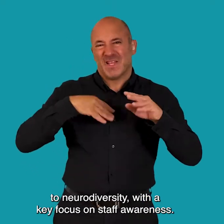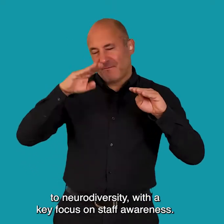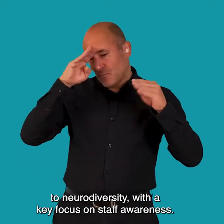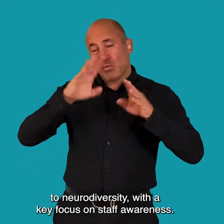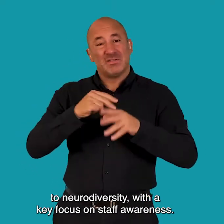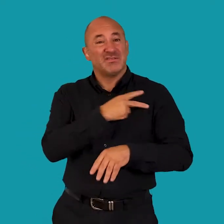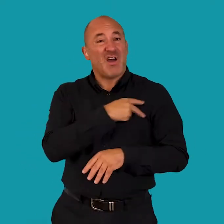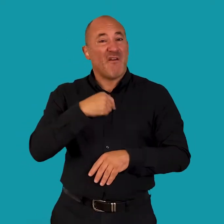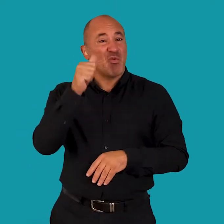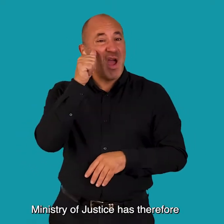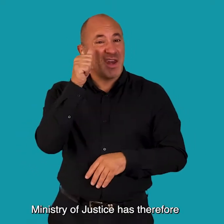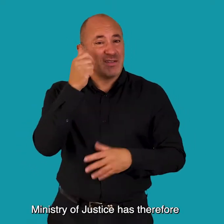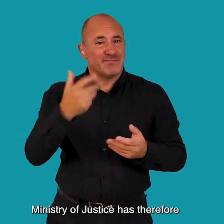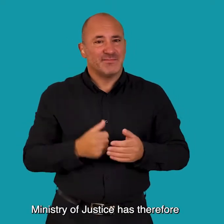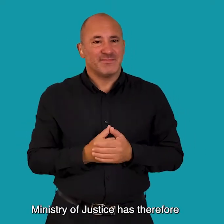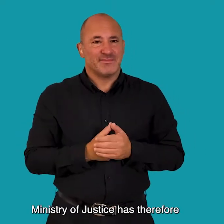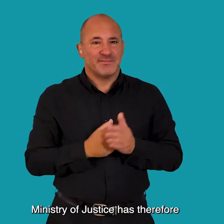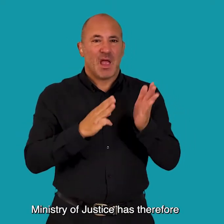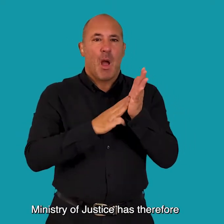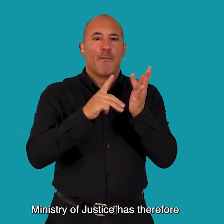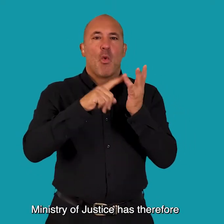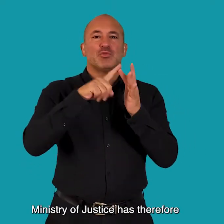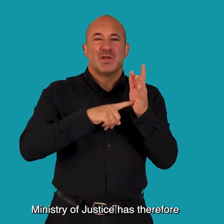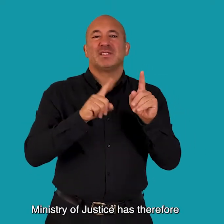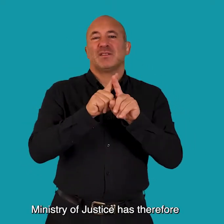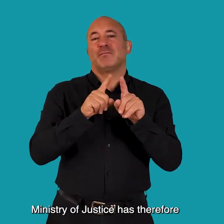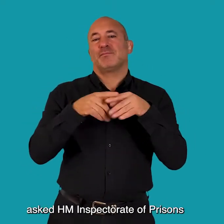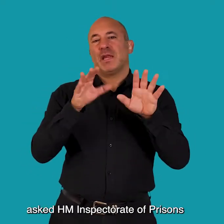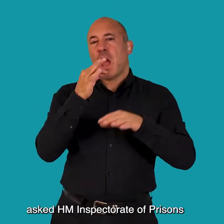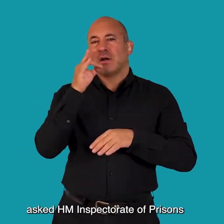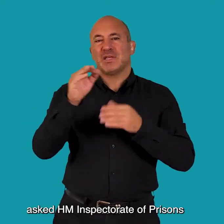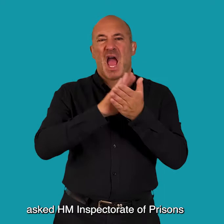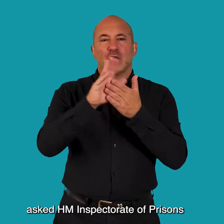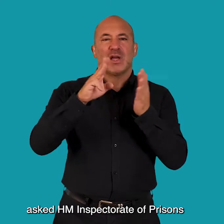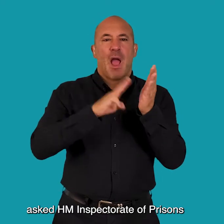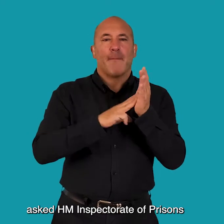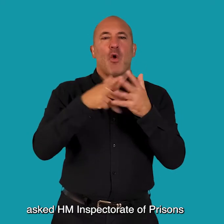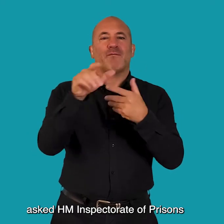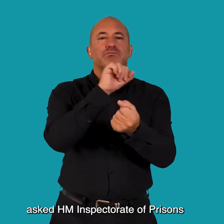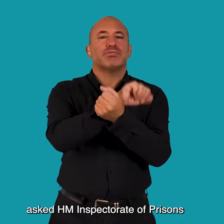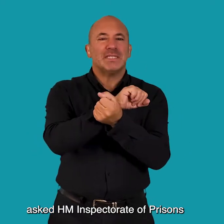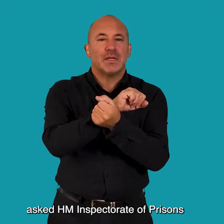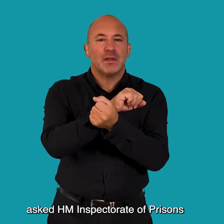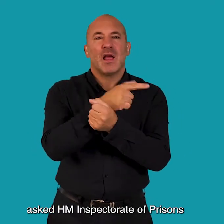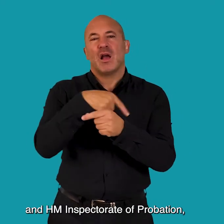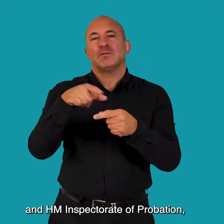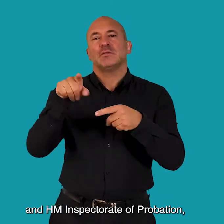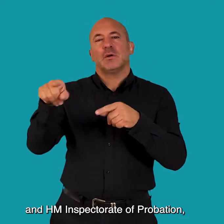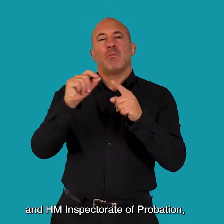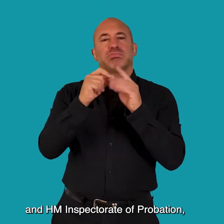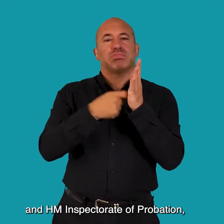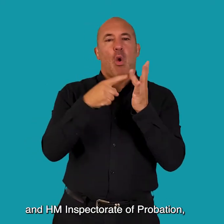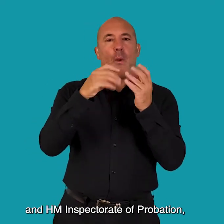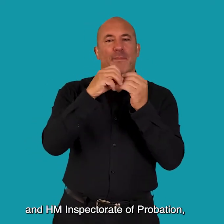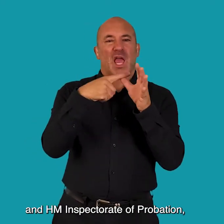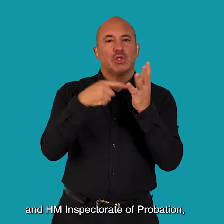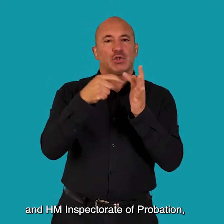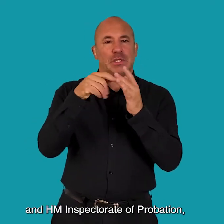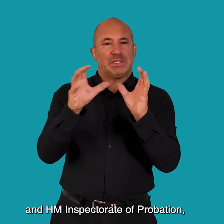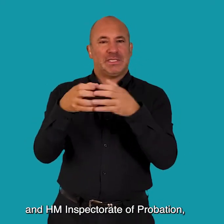awareness. Ministry of Justice has therefore asked HM Inspectorate of Prisons and HM Inspectorate of